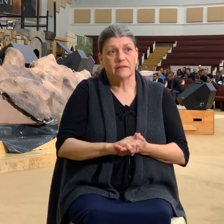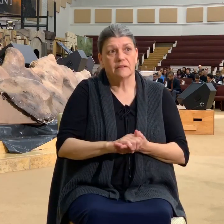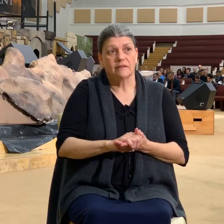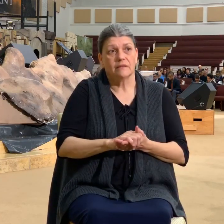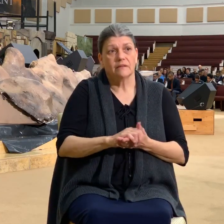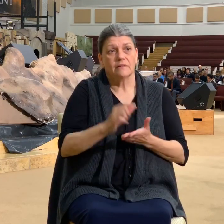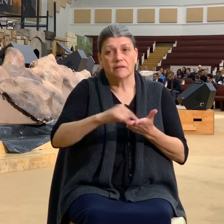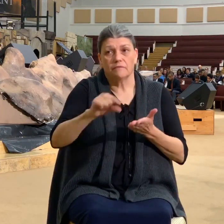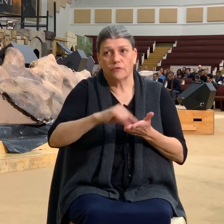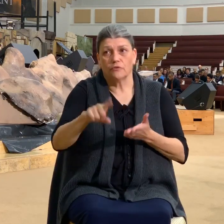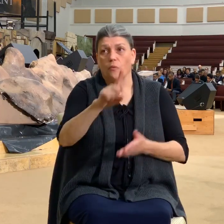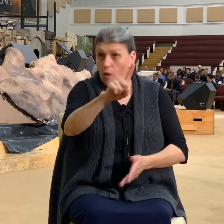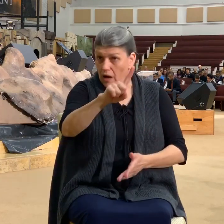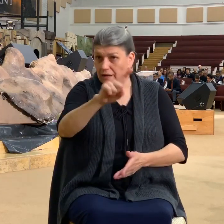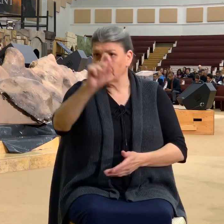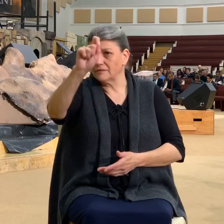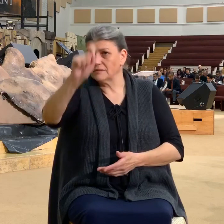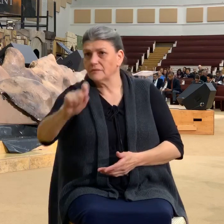verse number 1.